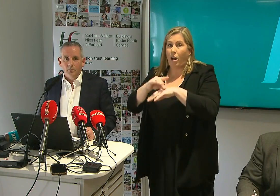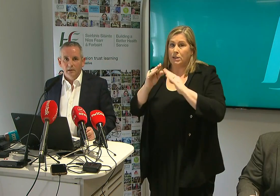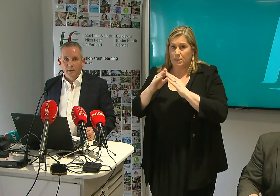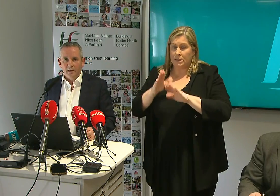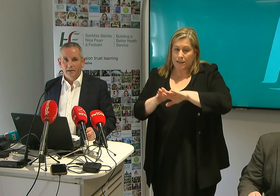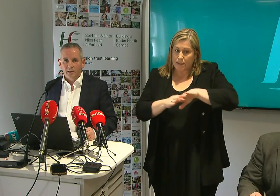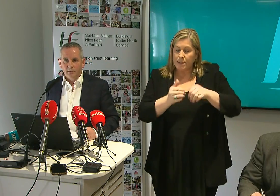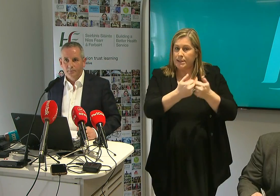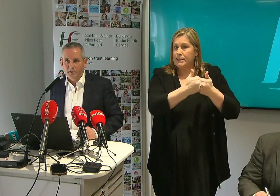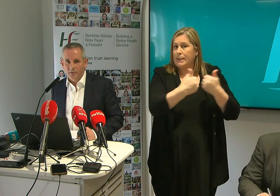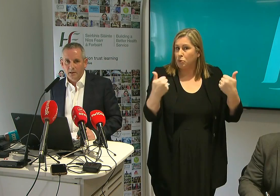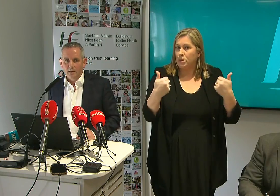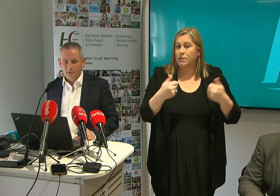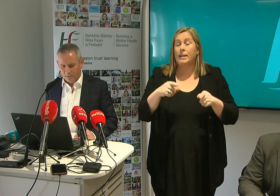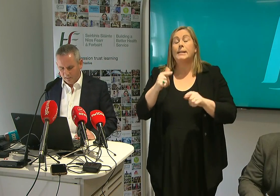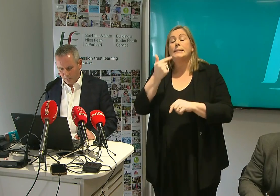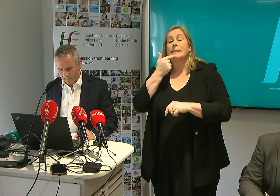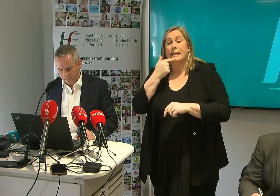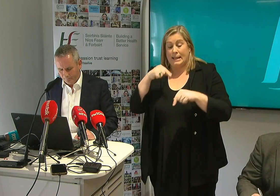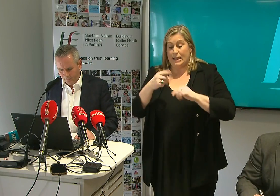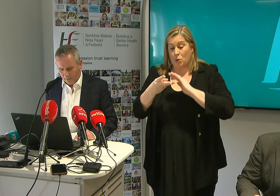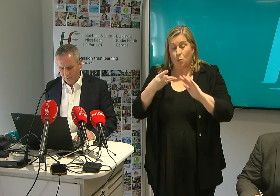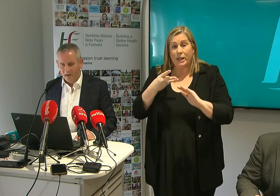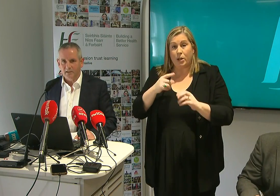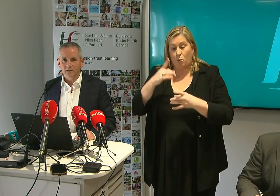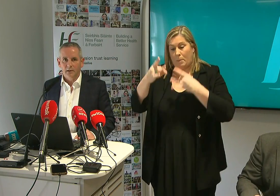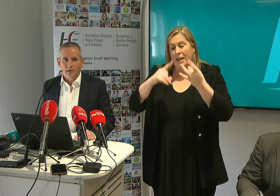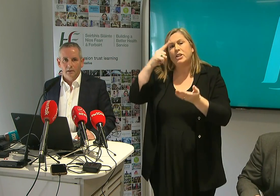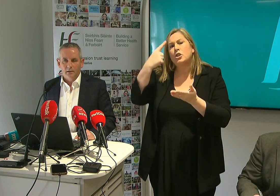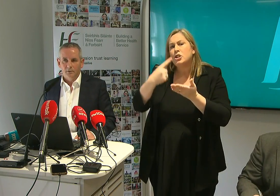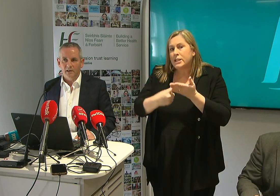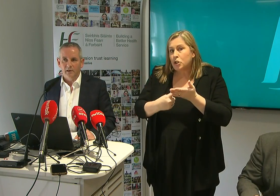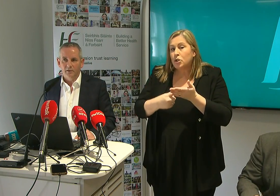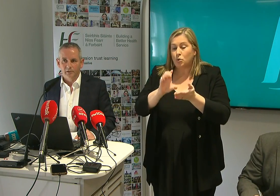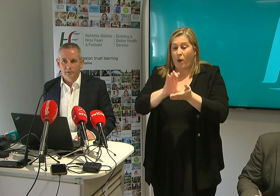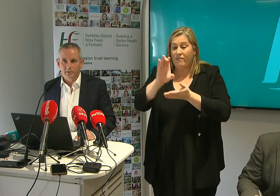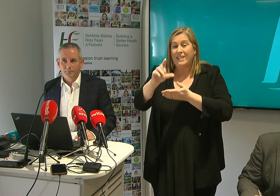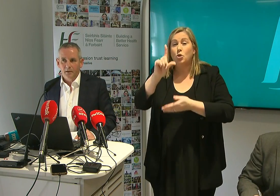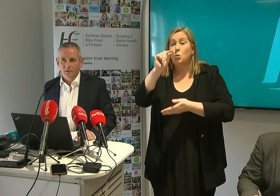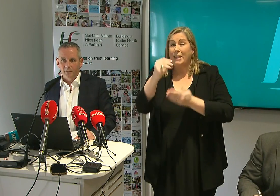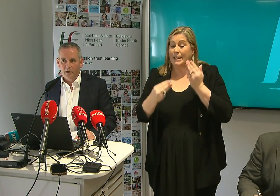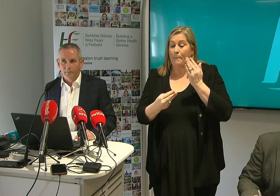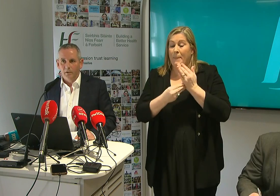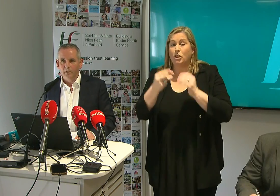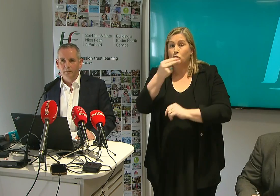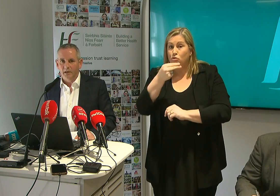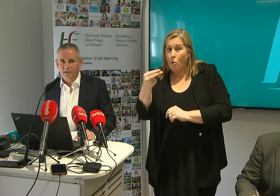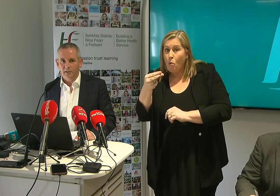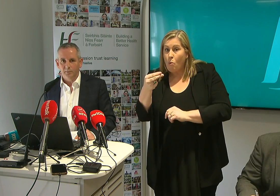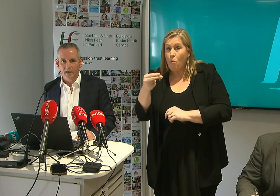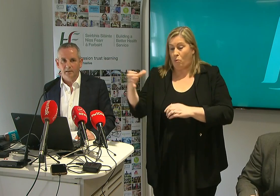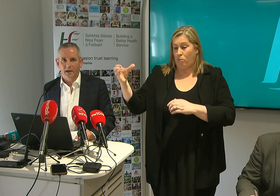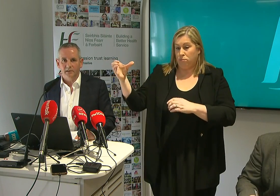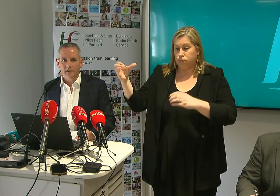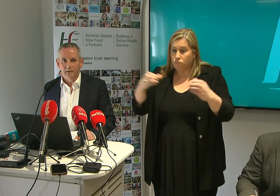Secondly, we made a decision this week, which has been supported, to invest €20 million to bring on more